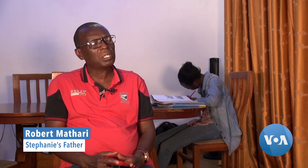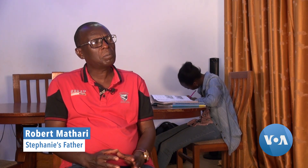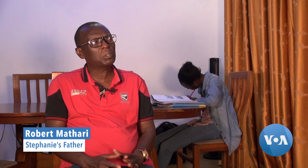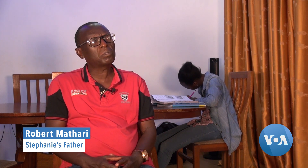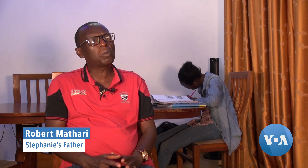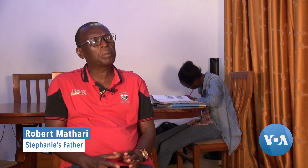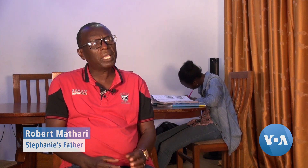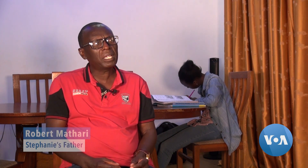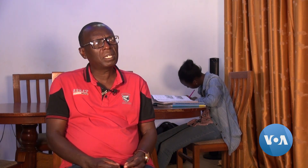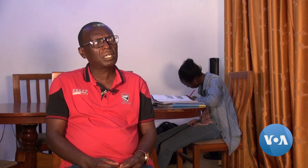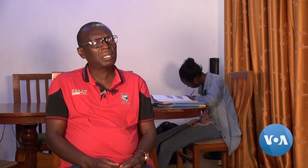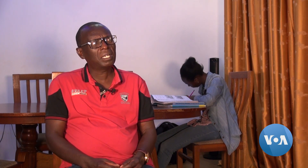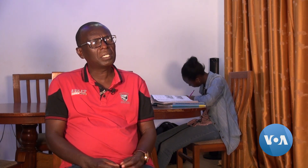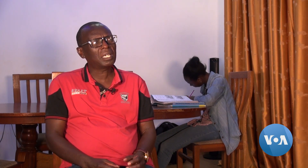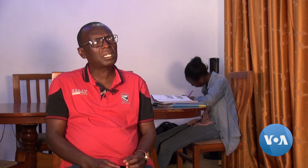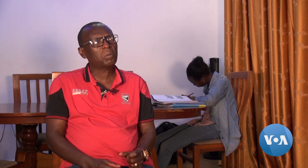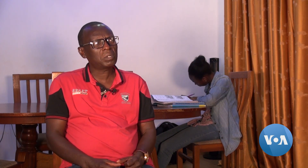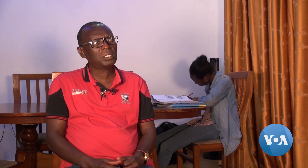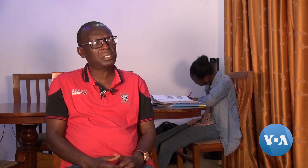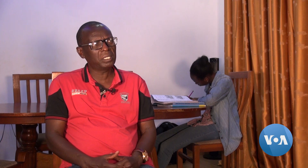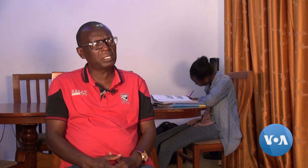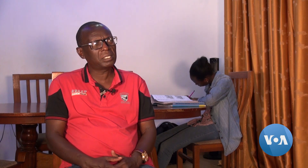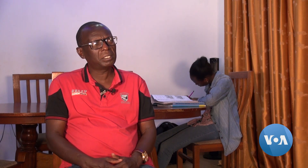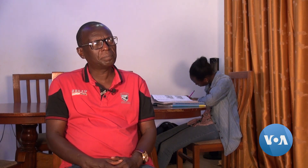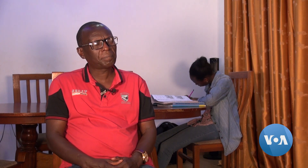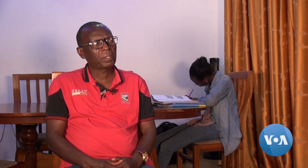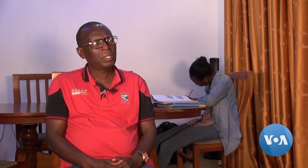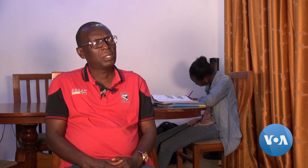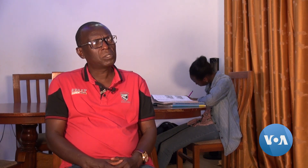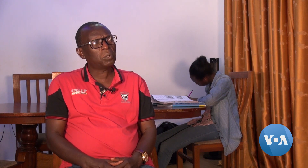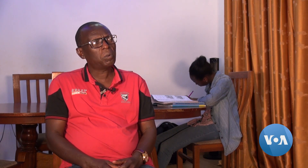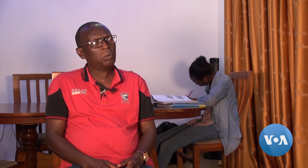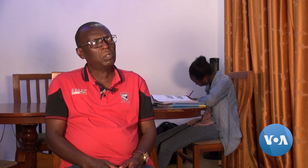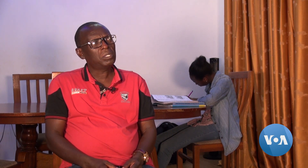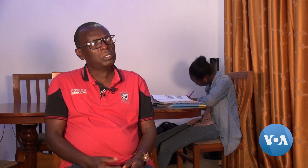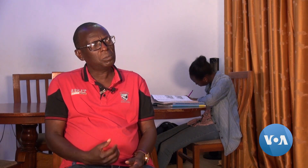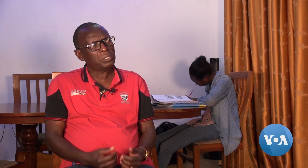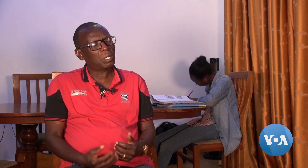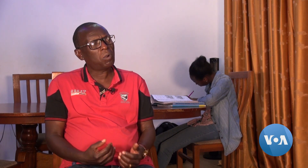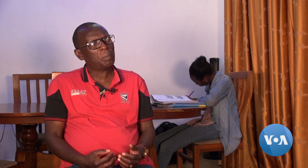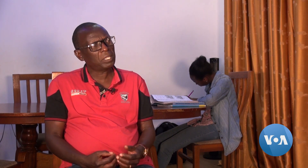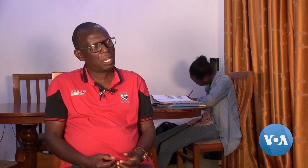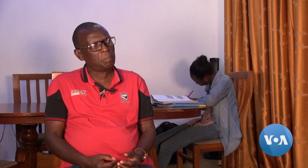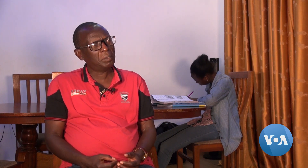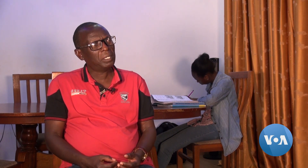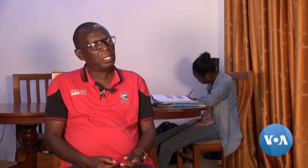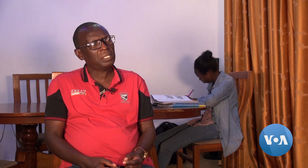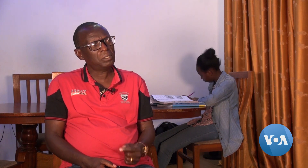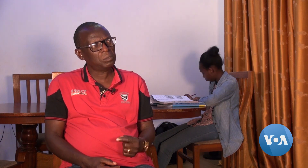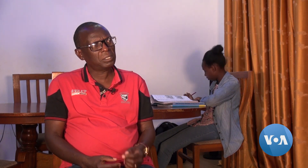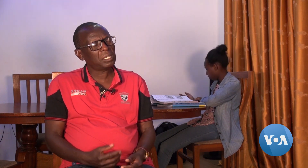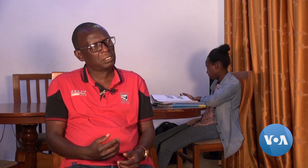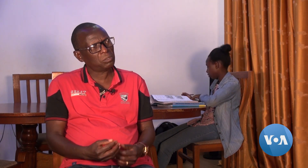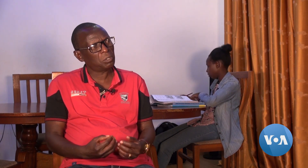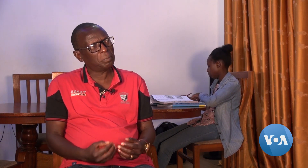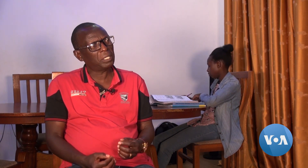not able to comprehend exactly what she needs. So, she'll open the app and she'll start showing me